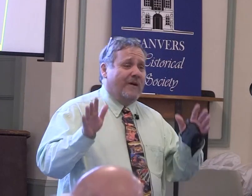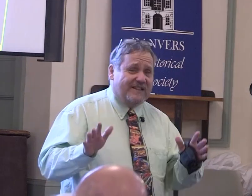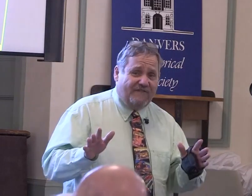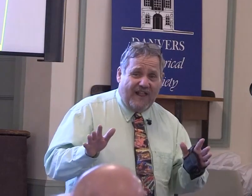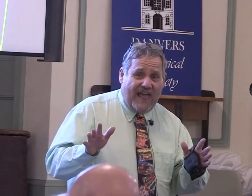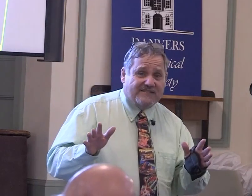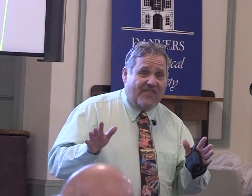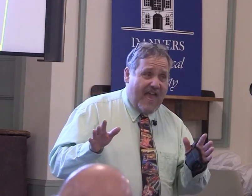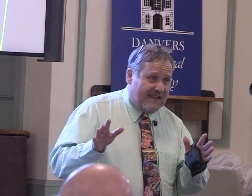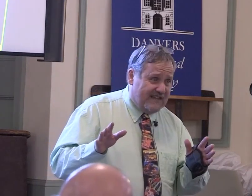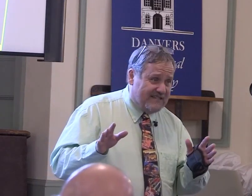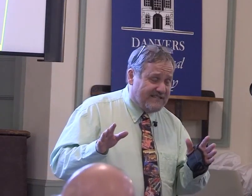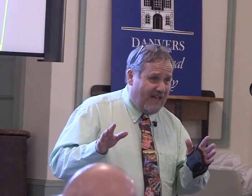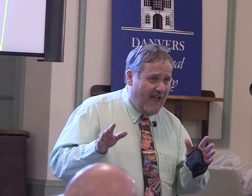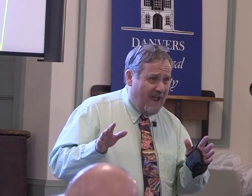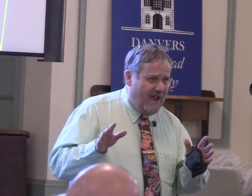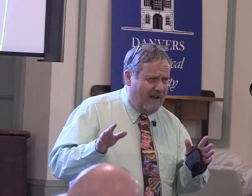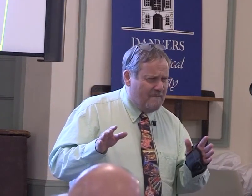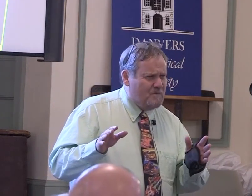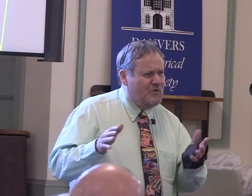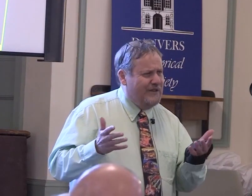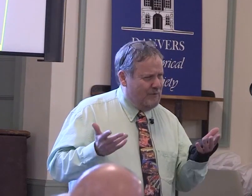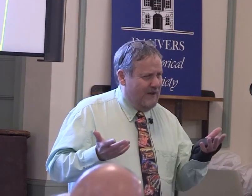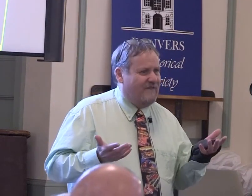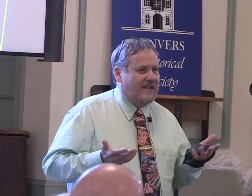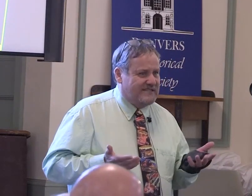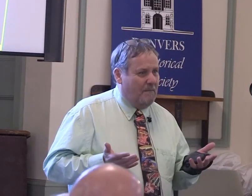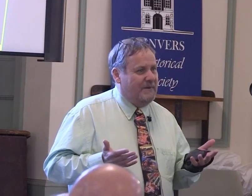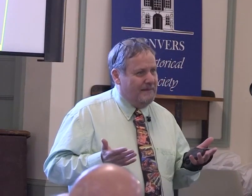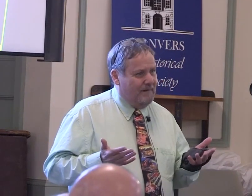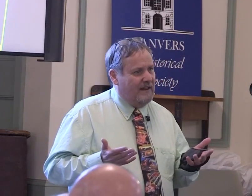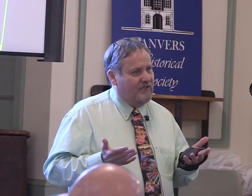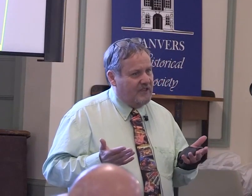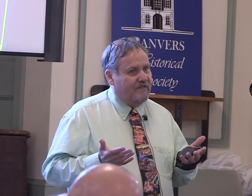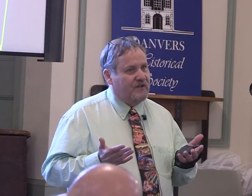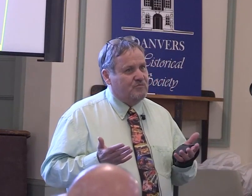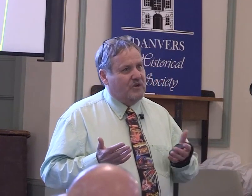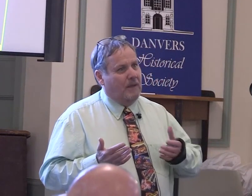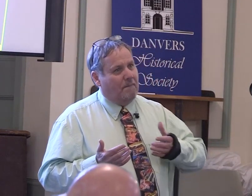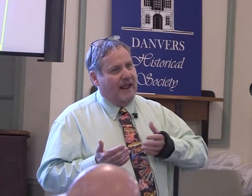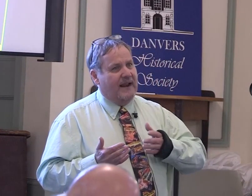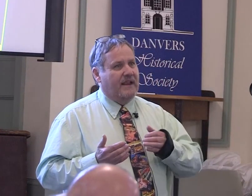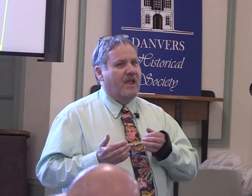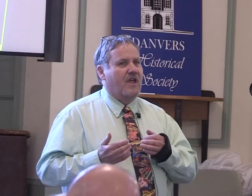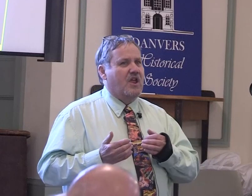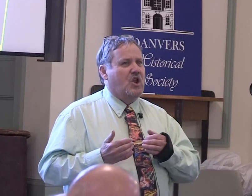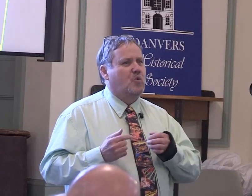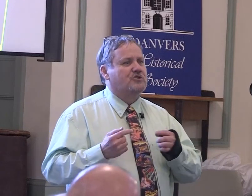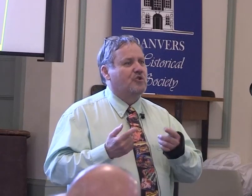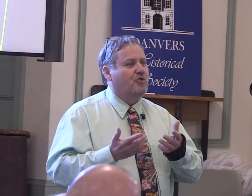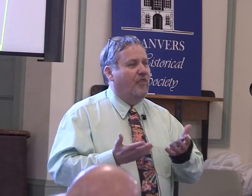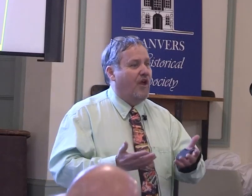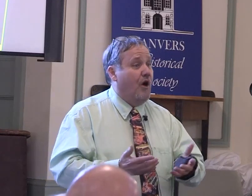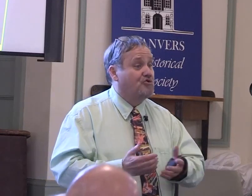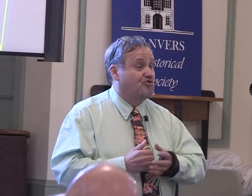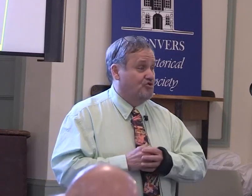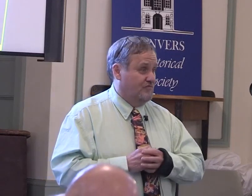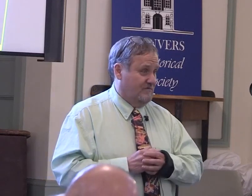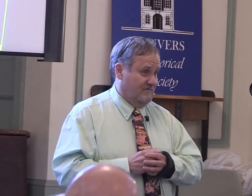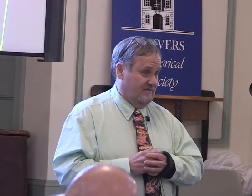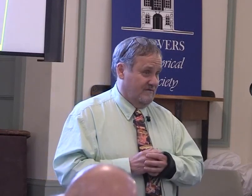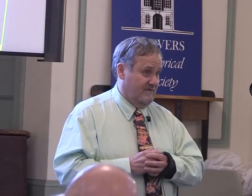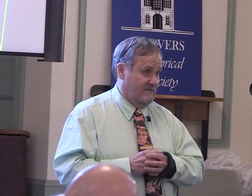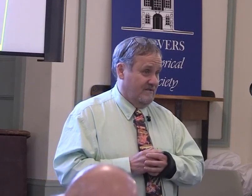And the wonderful thing of that is, you will find some people in the deaf community complaining it was hurting the